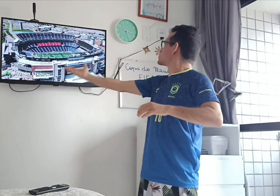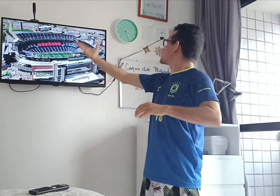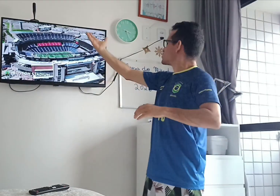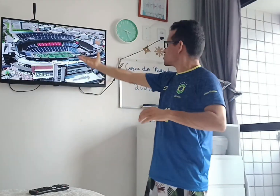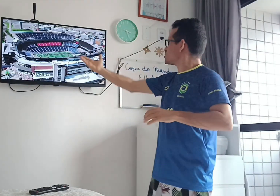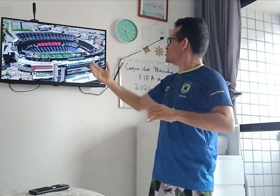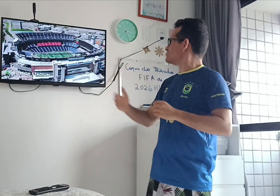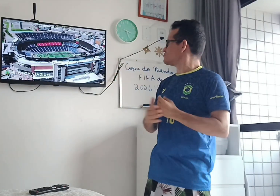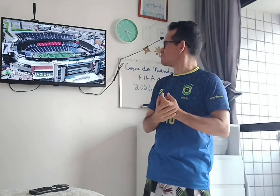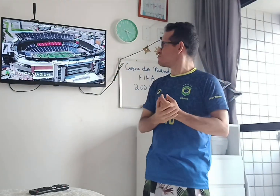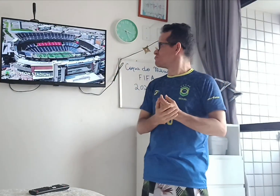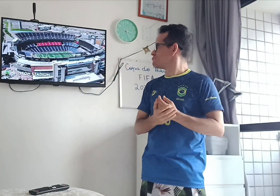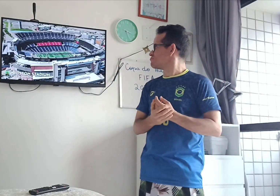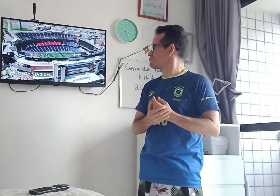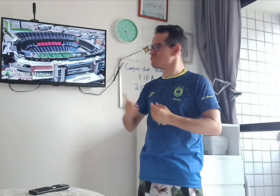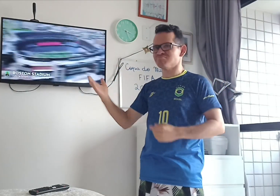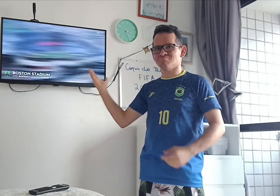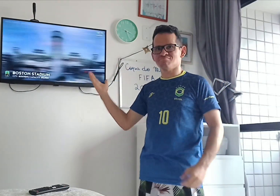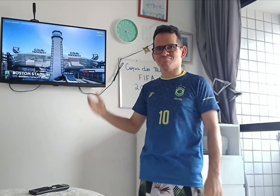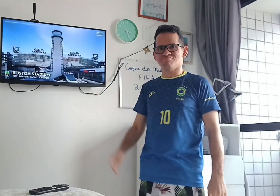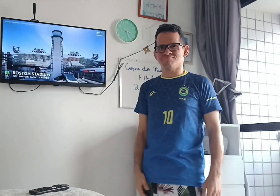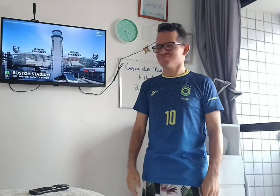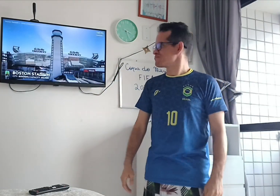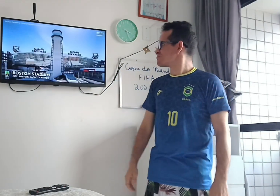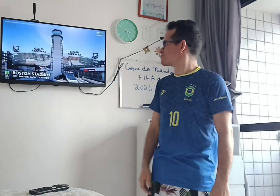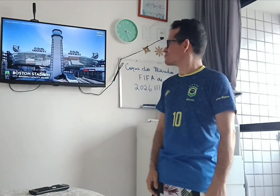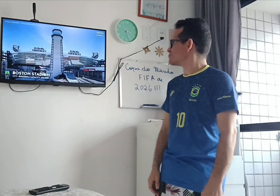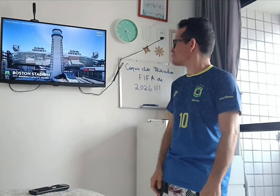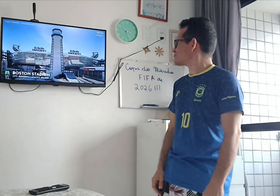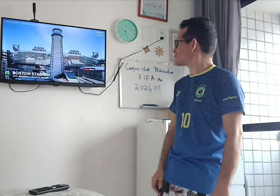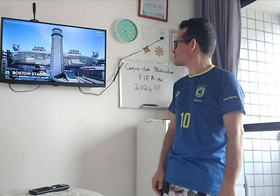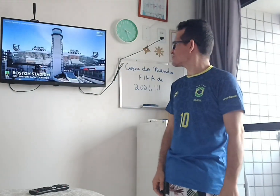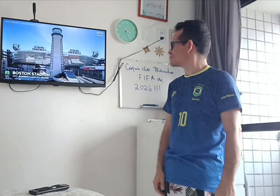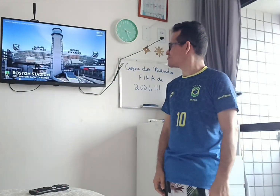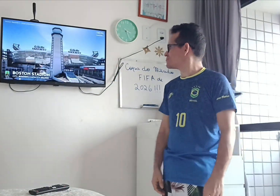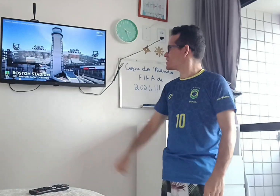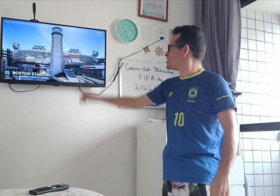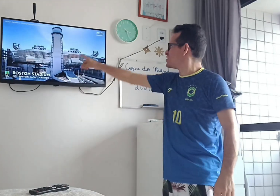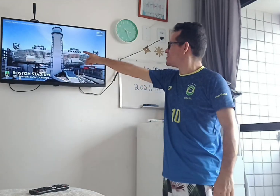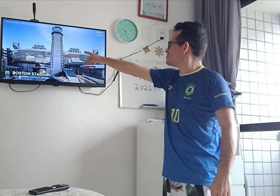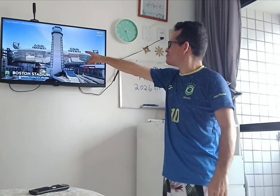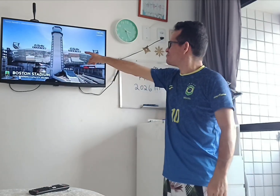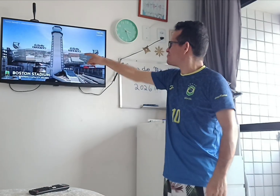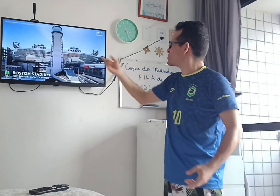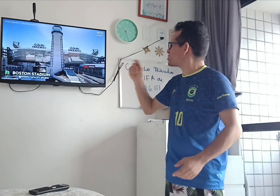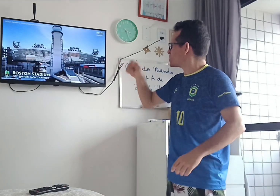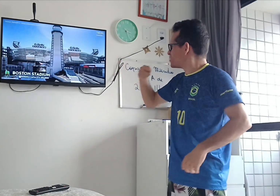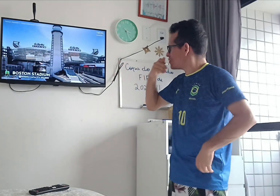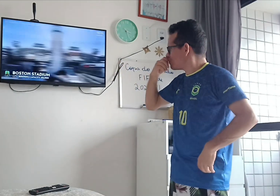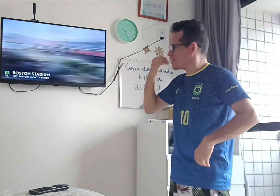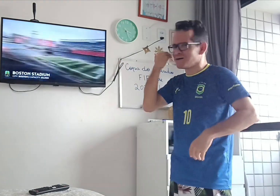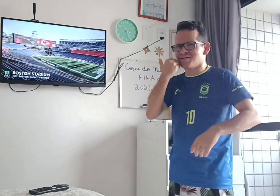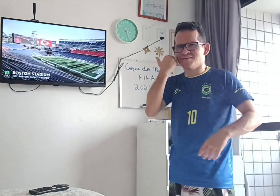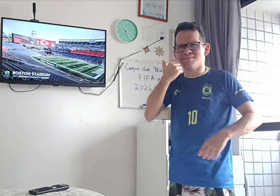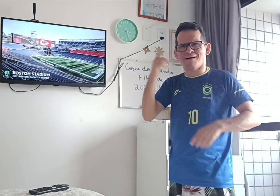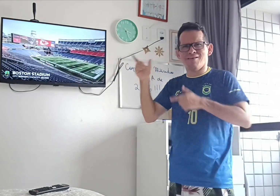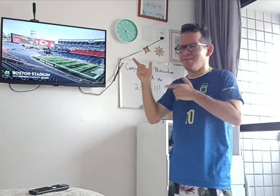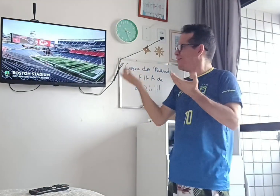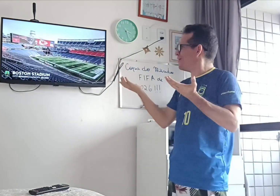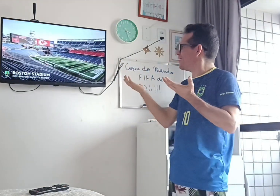of 32 tie, and a quarterfinal, with its lighthouse-style tower and arched video board over the north end creating a kind of stadium gate.